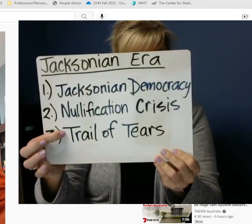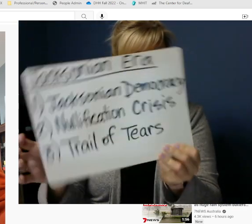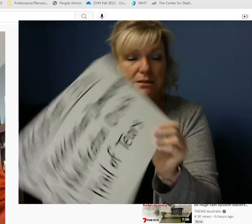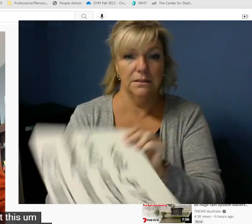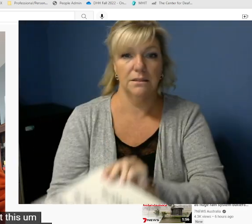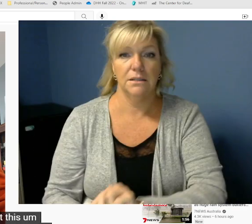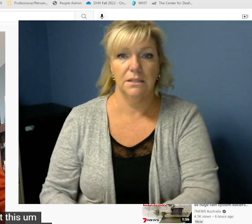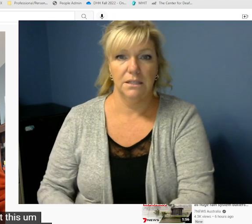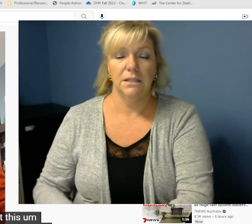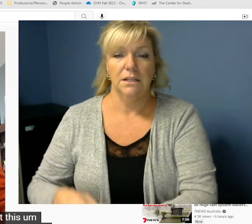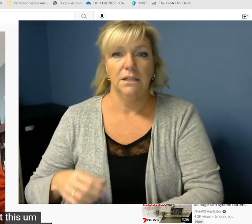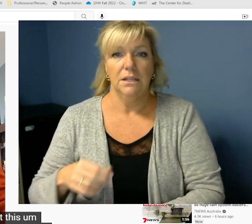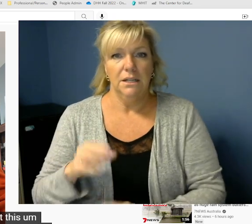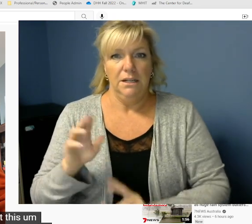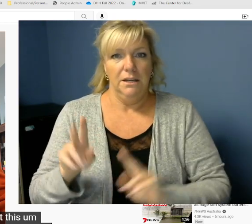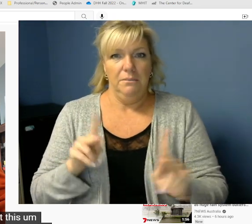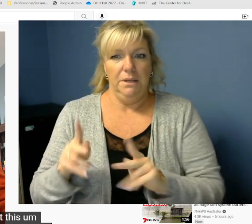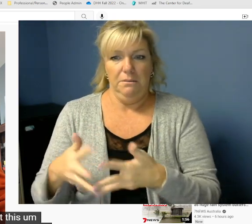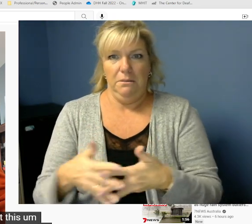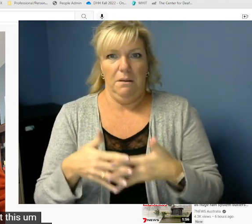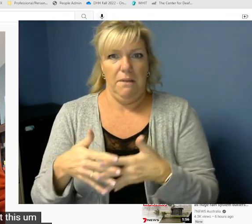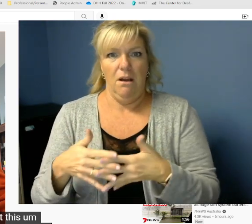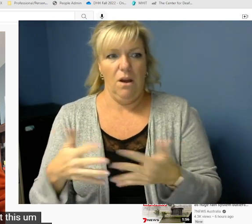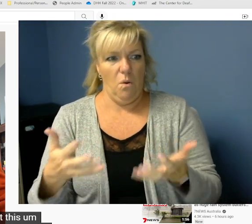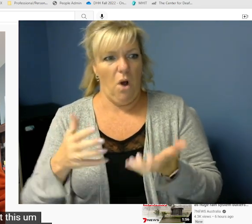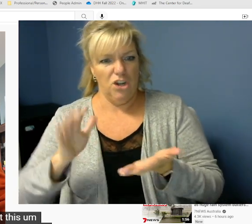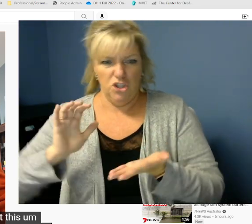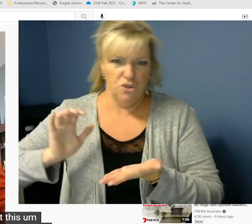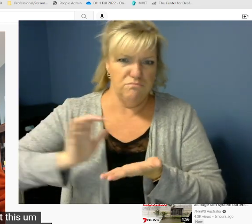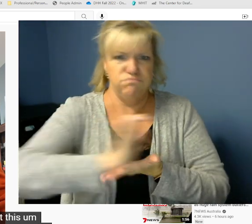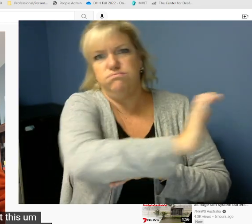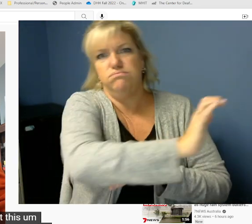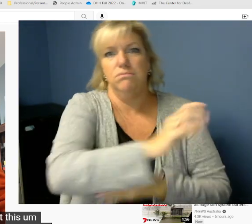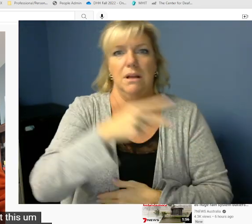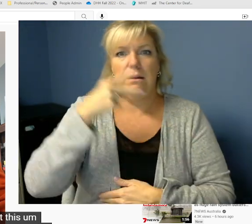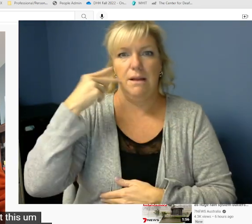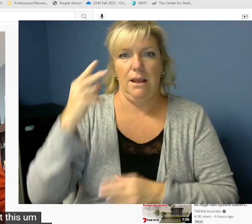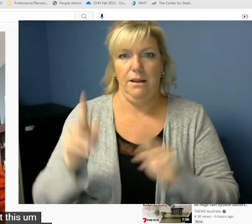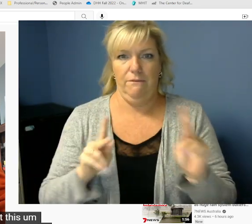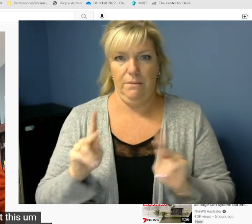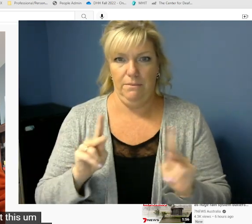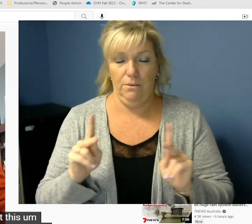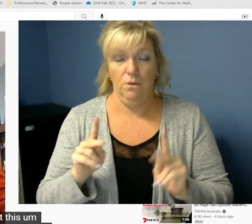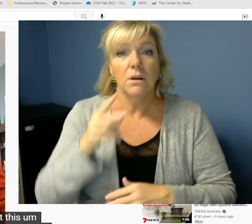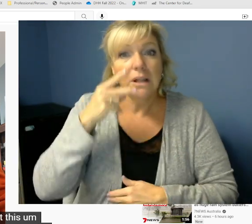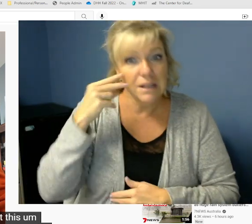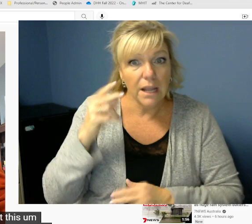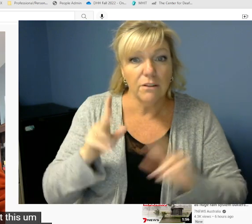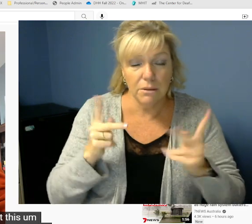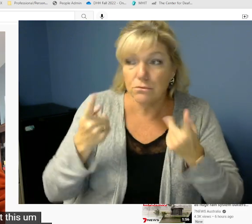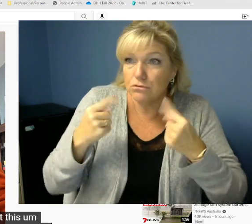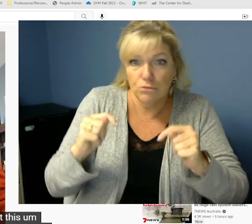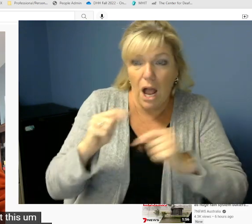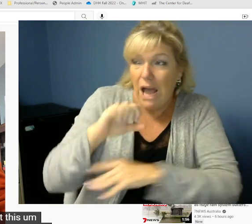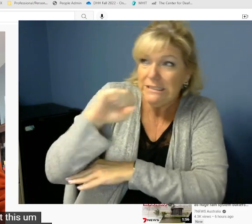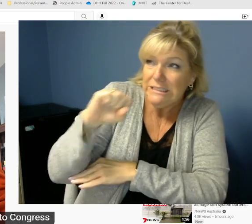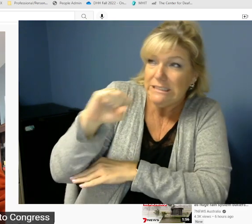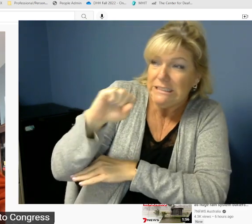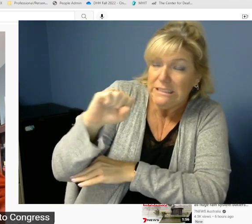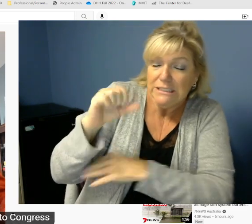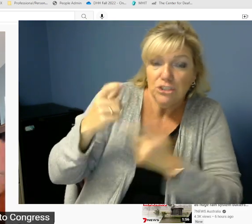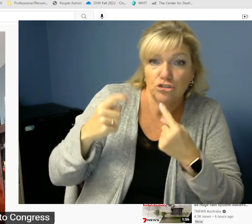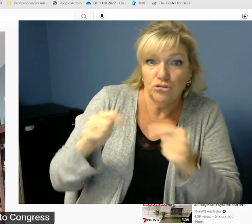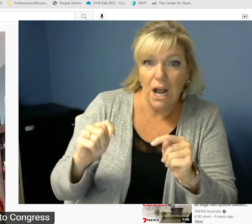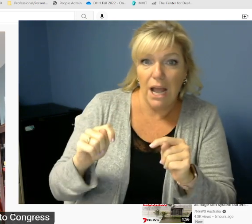Americans. And we'll see their attempts to resist this. But again, you've got some primary documents in there.